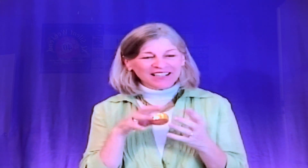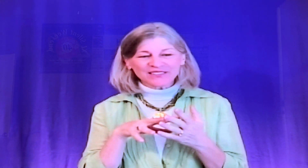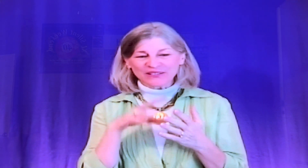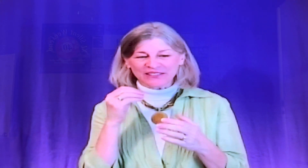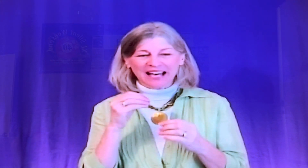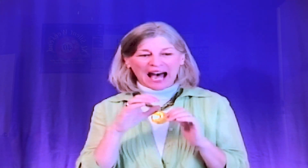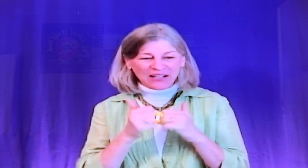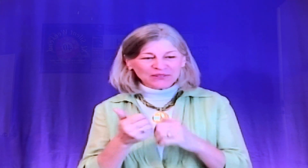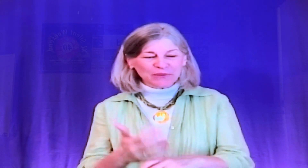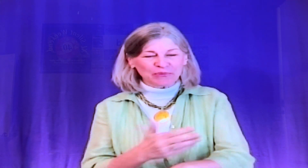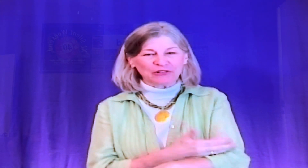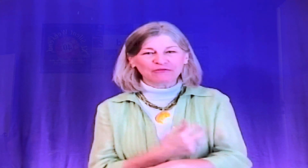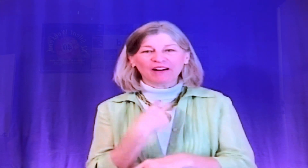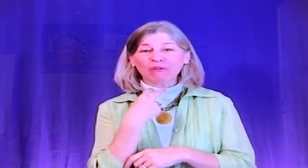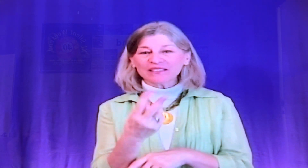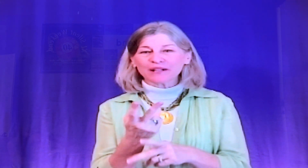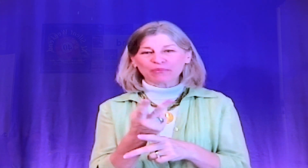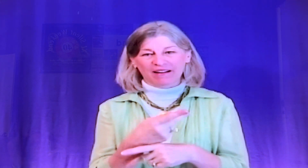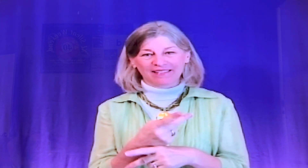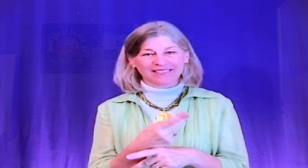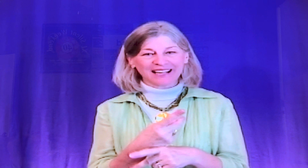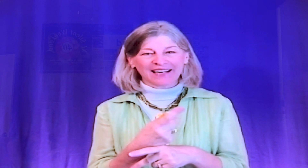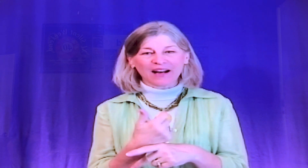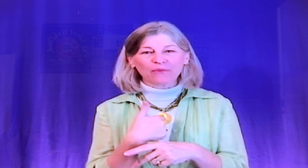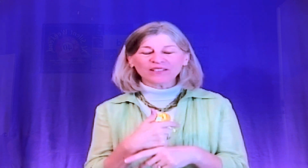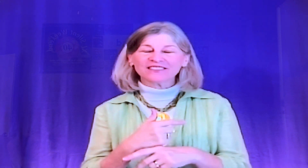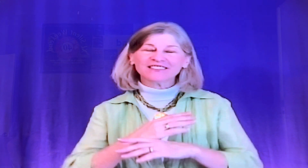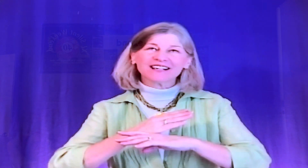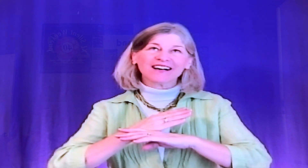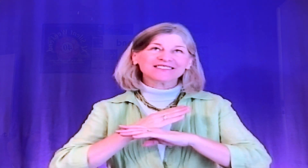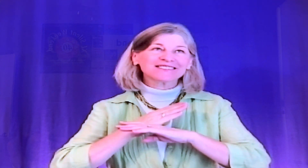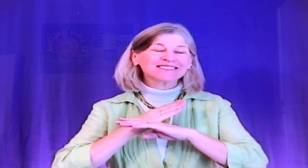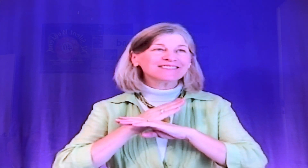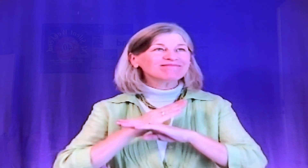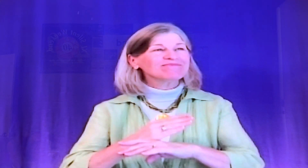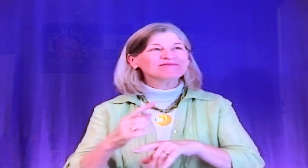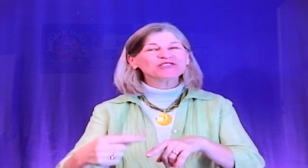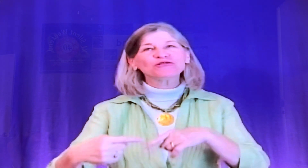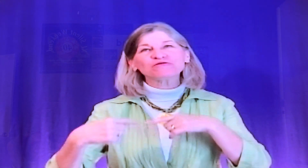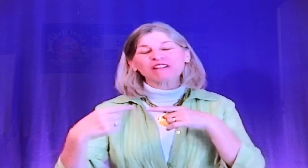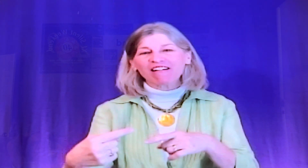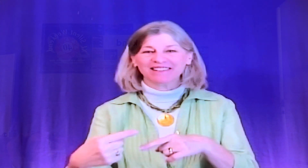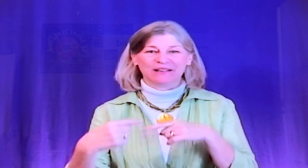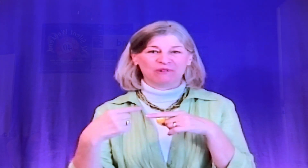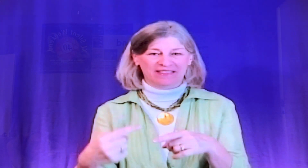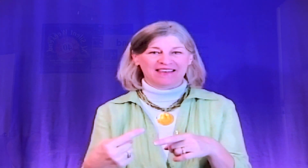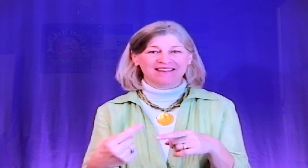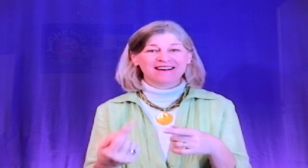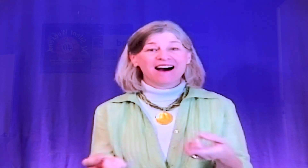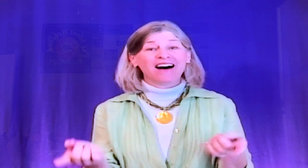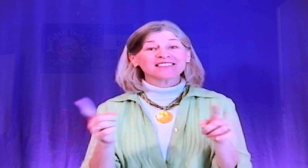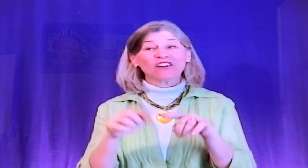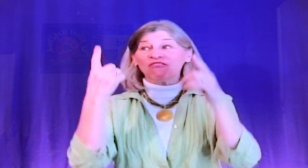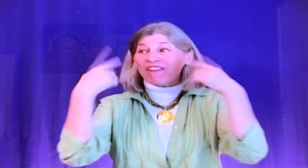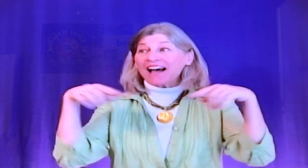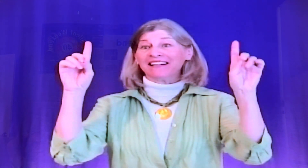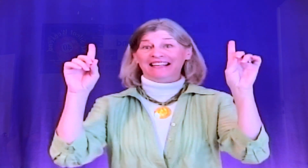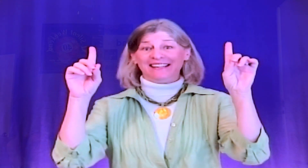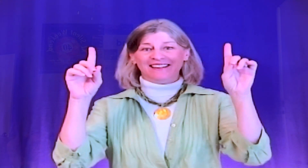to learn how to improve my voicing product, and I was just struggling with it until finally